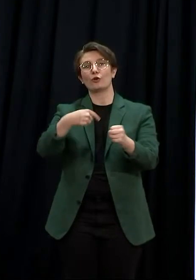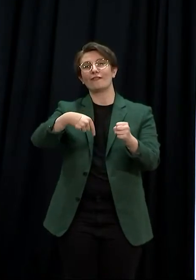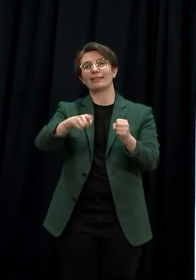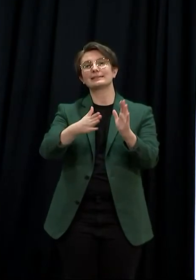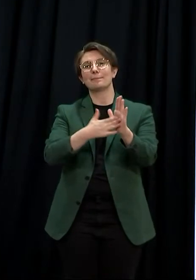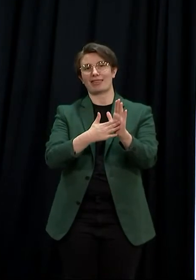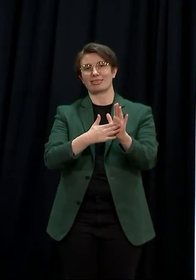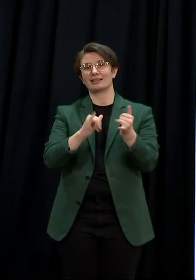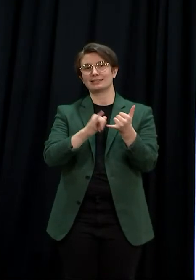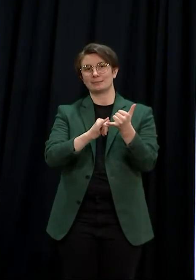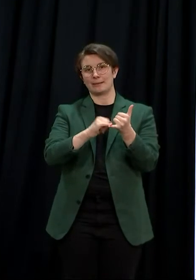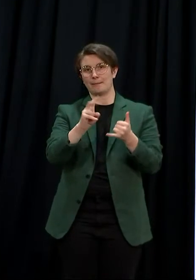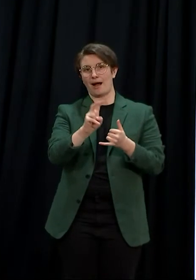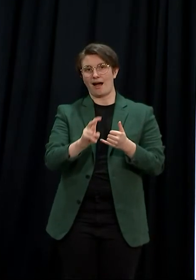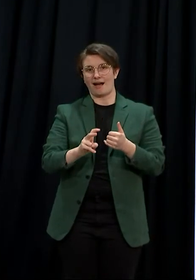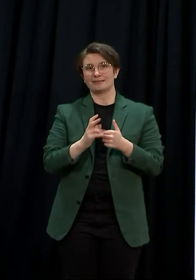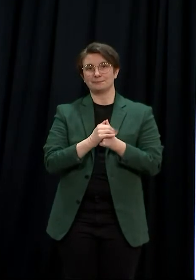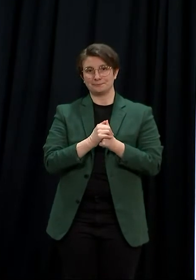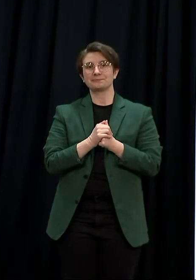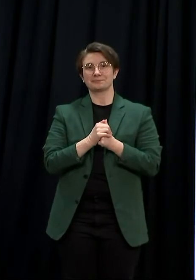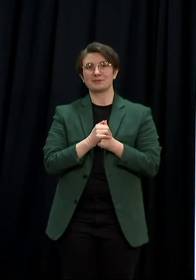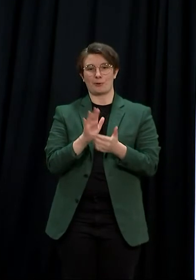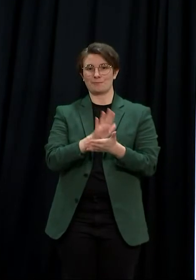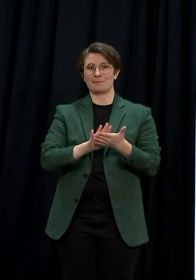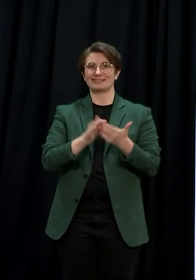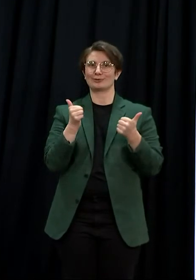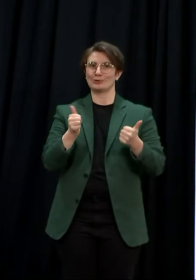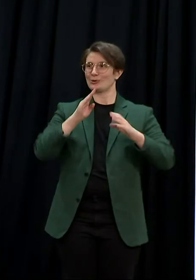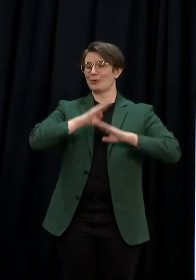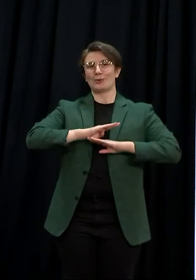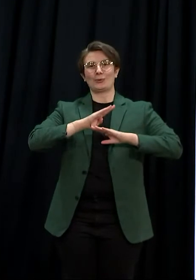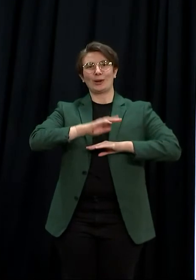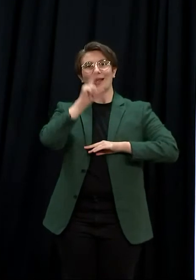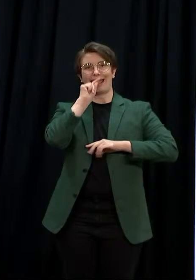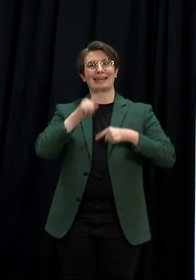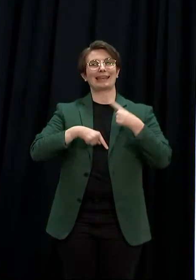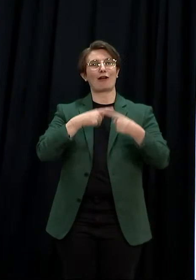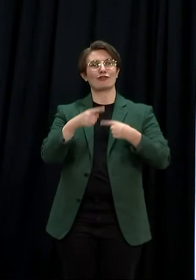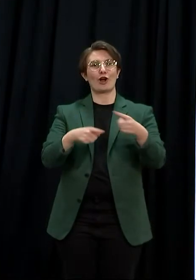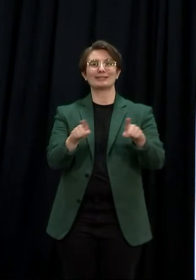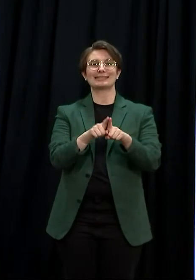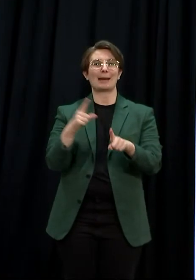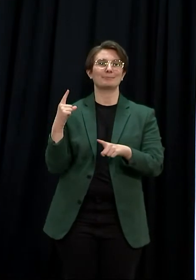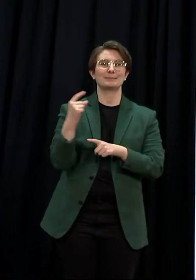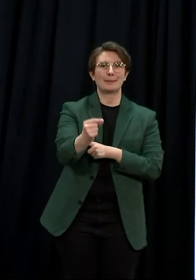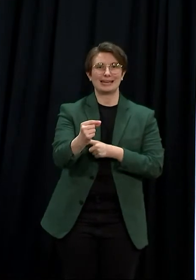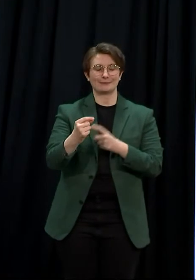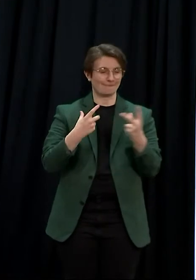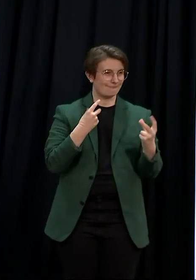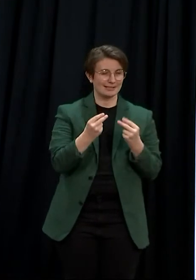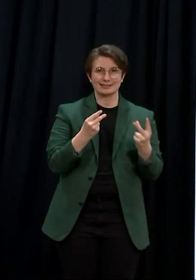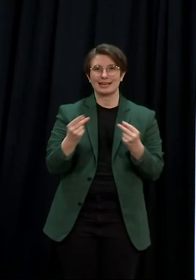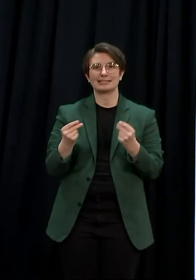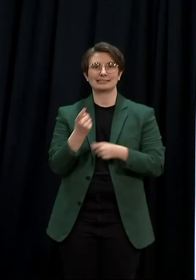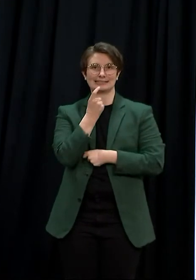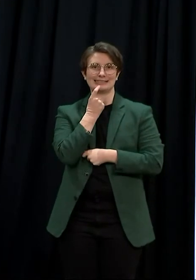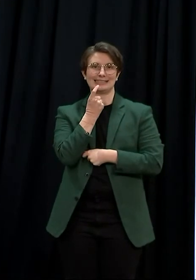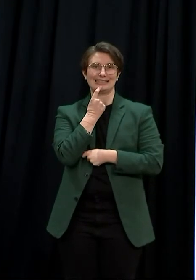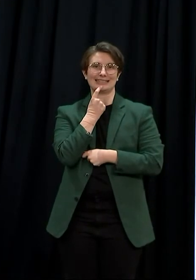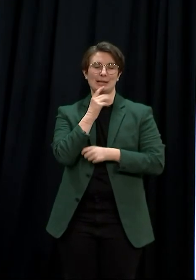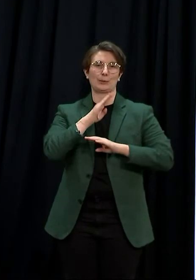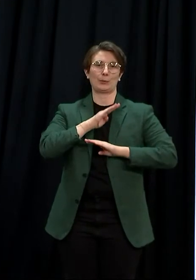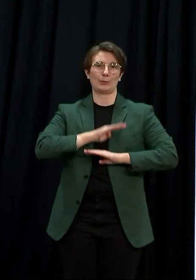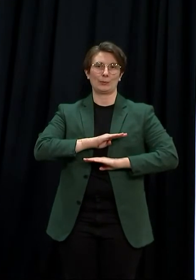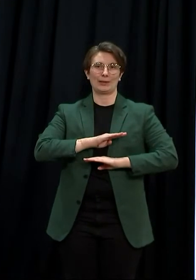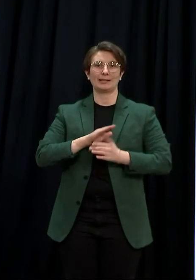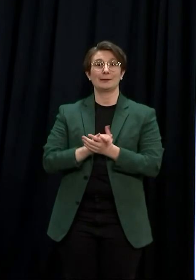order arrive in October. The delivery will be split evenly in two, with the first leaving Denmark early this week and arriving